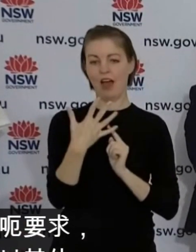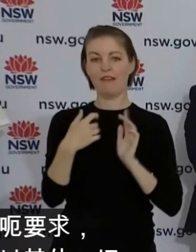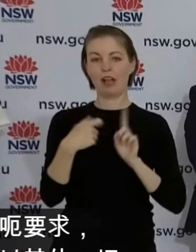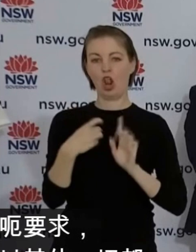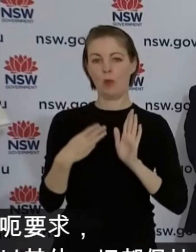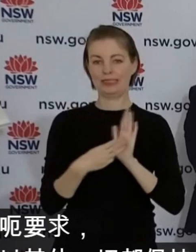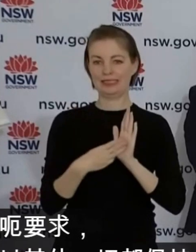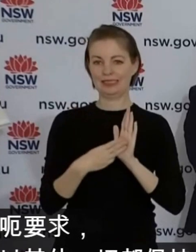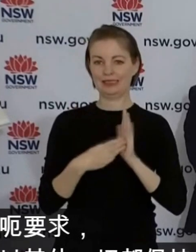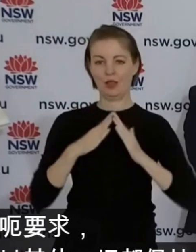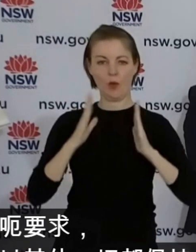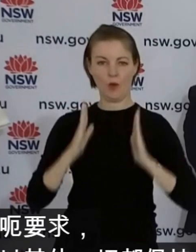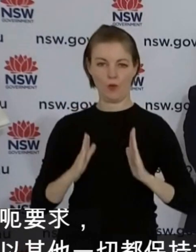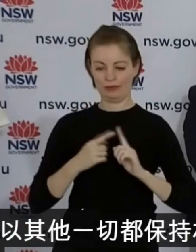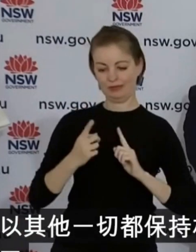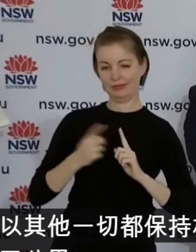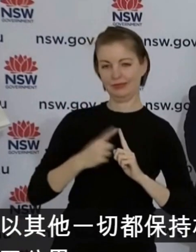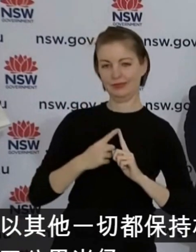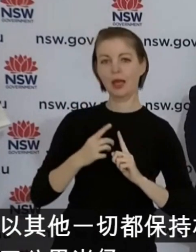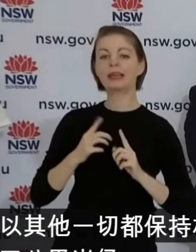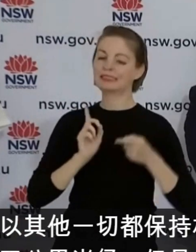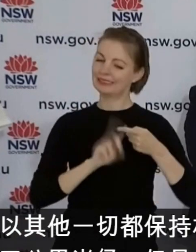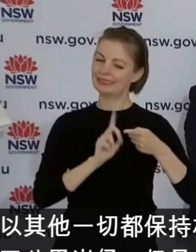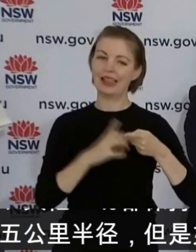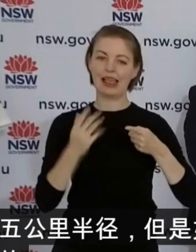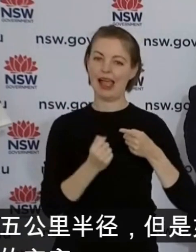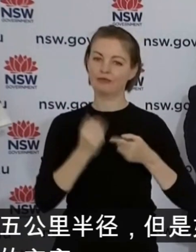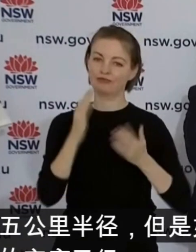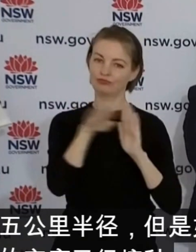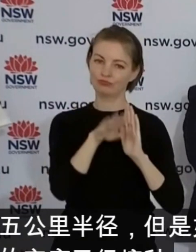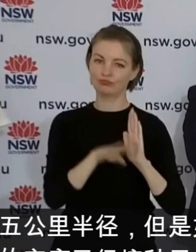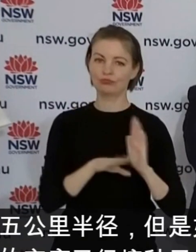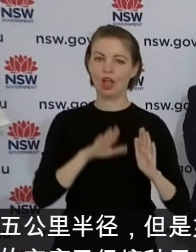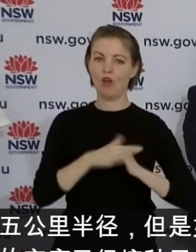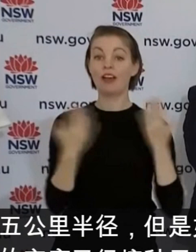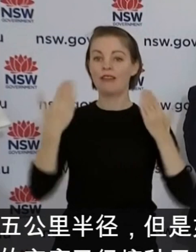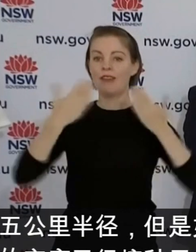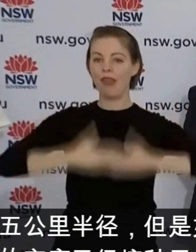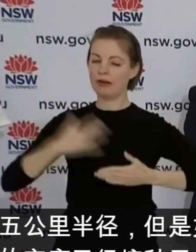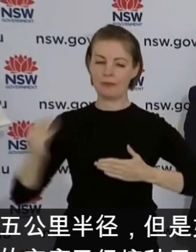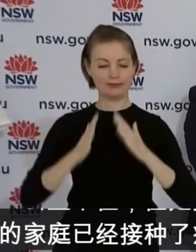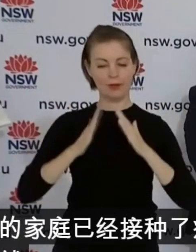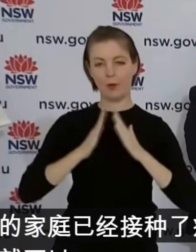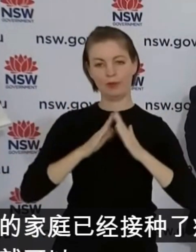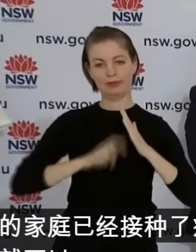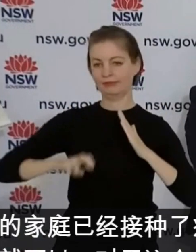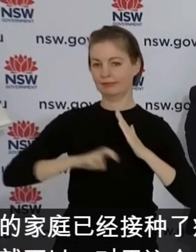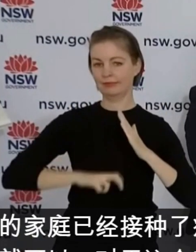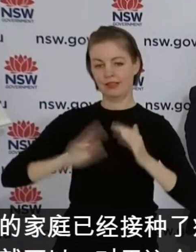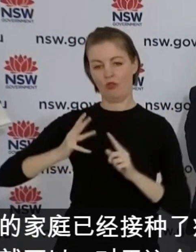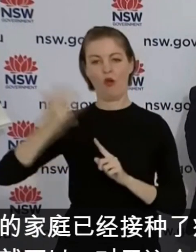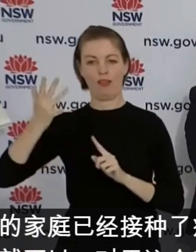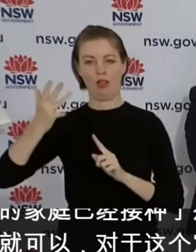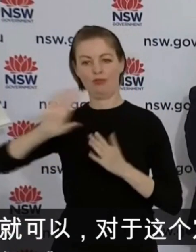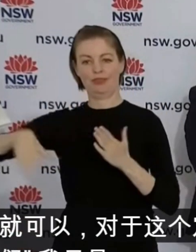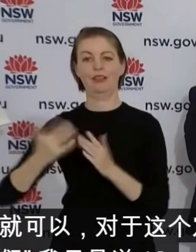So everything else stays the same, curfew in the 5 kilometre radius, but if your household has vaccinated adults, you're able to, and for